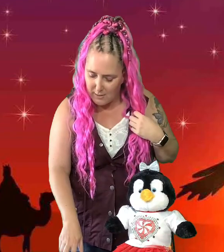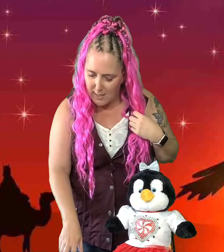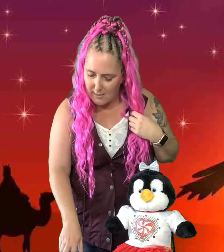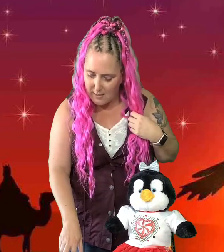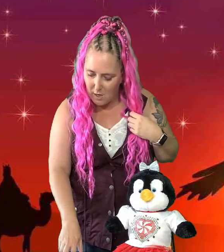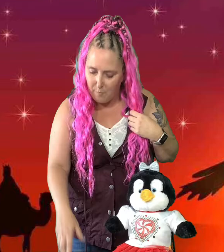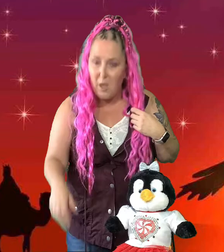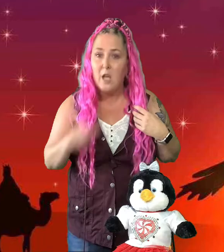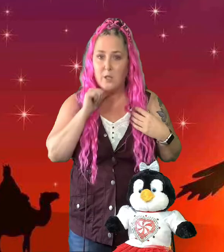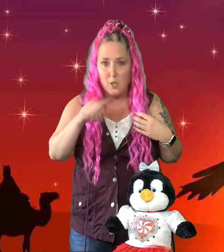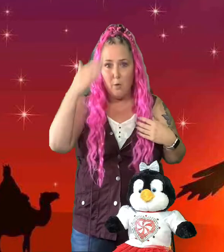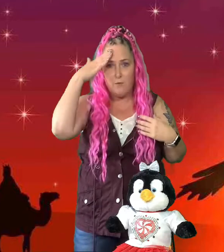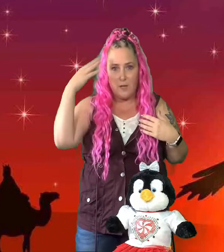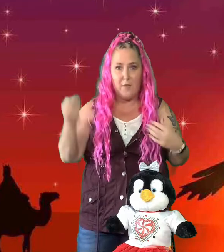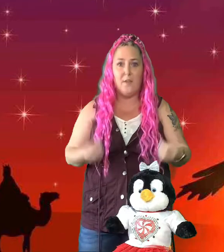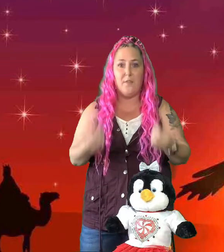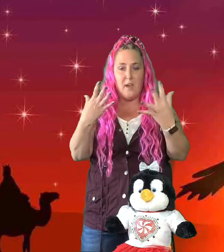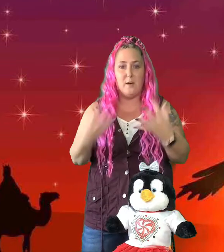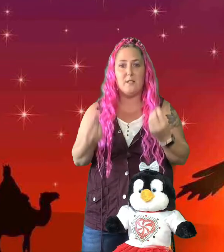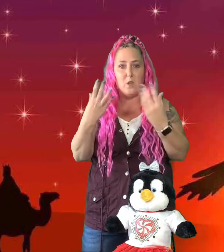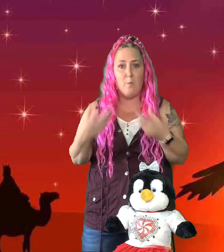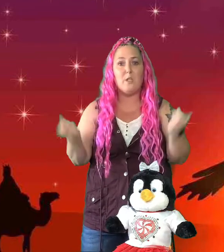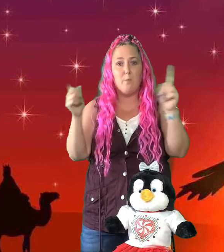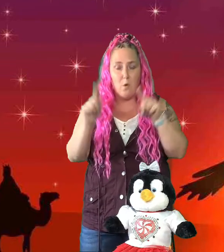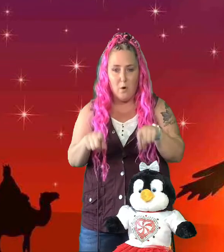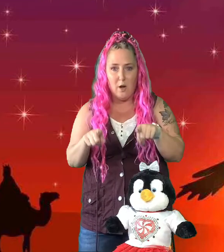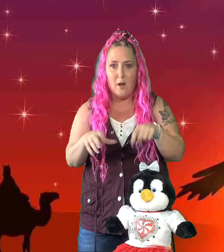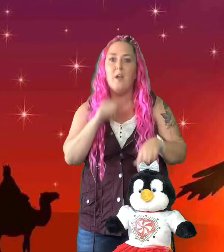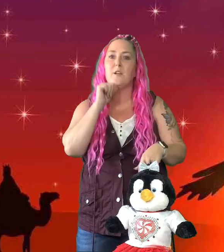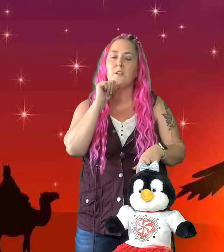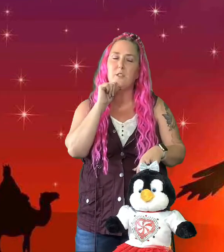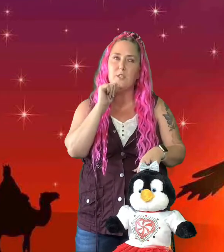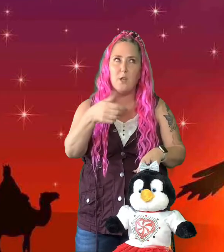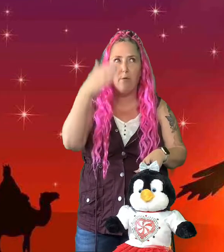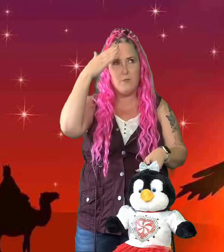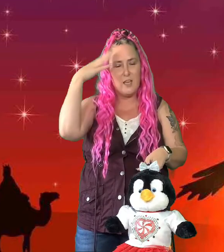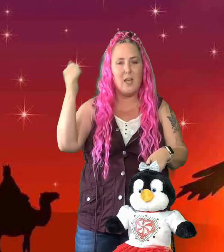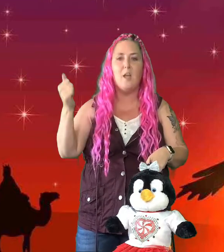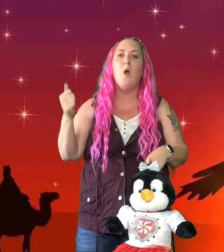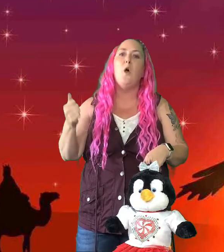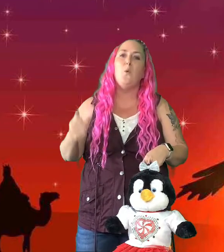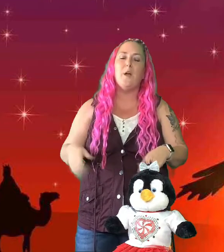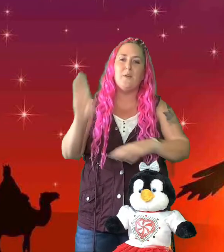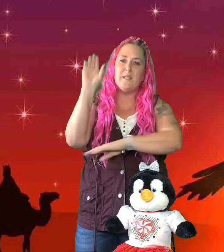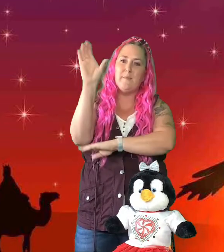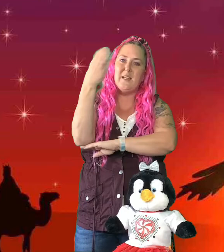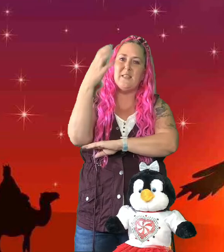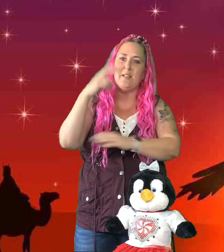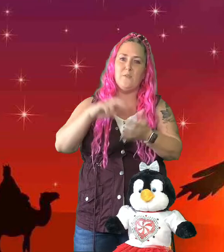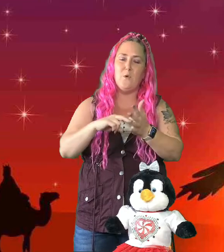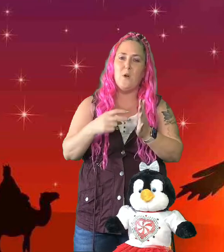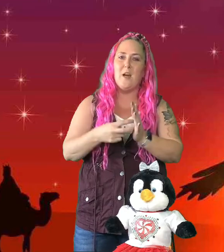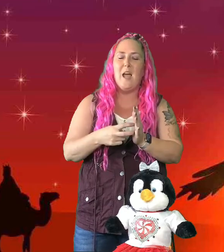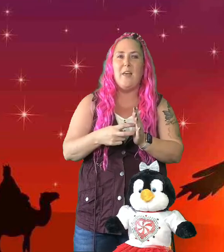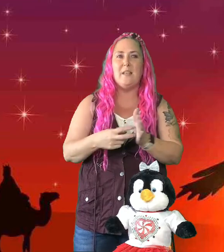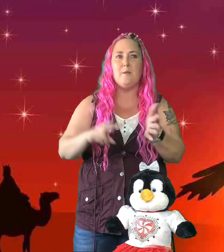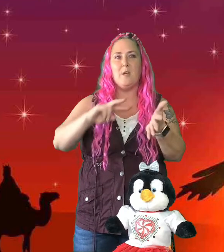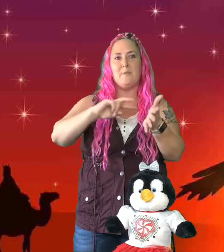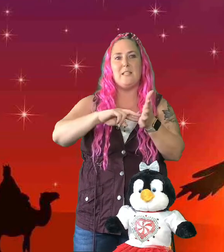says, don't forget that there is so much more. Don't forget what Christmas is for. I think sometimes I